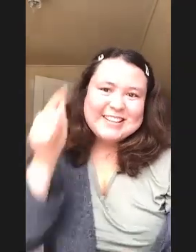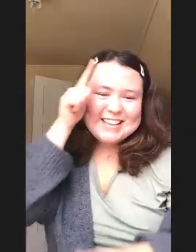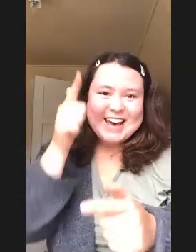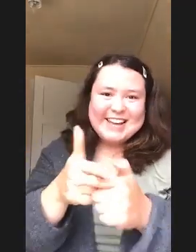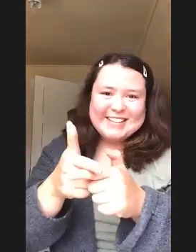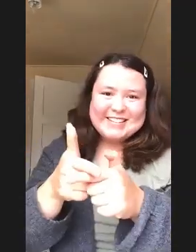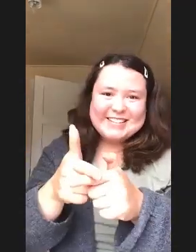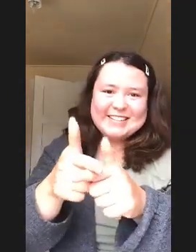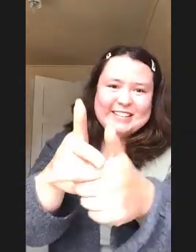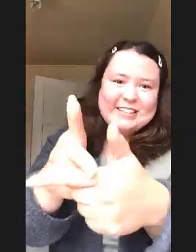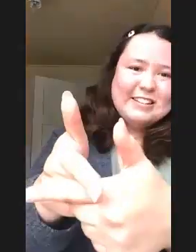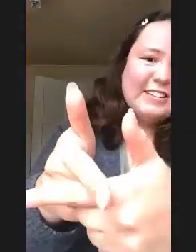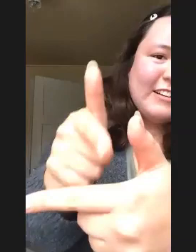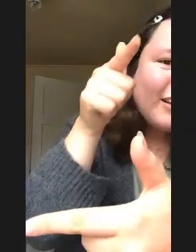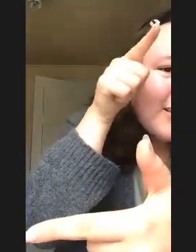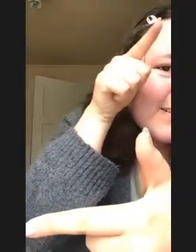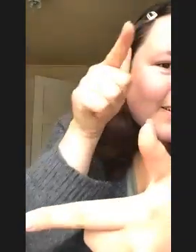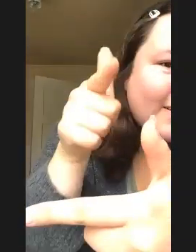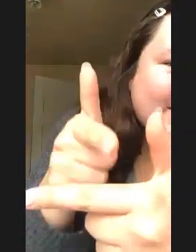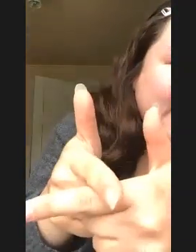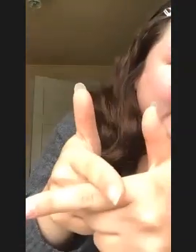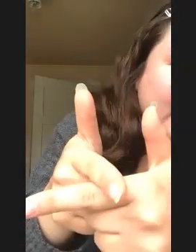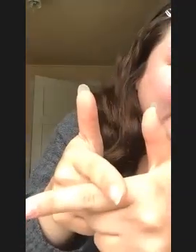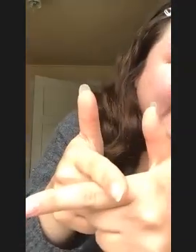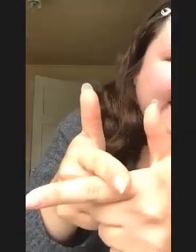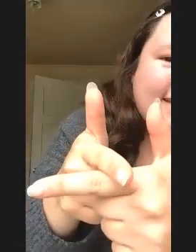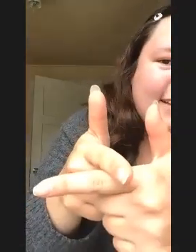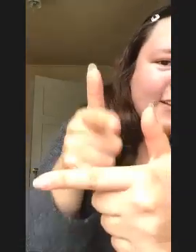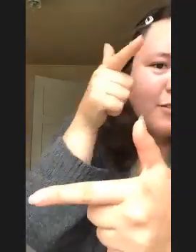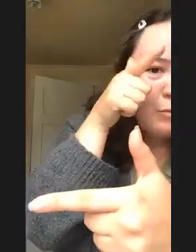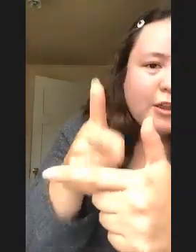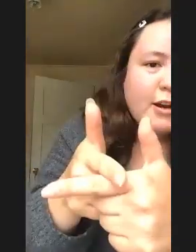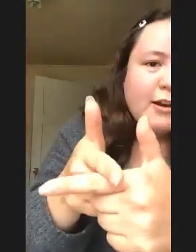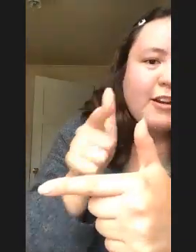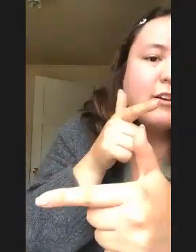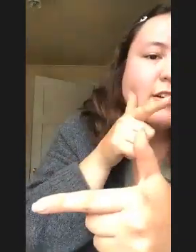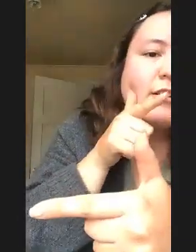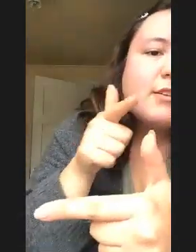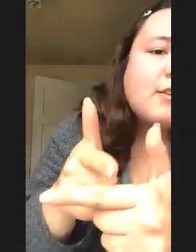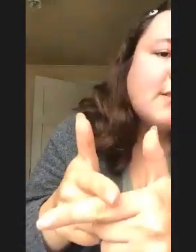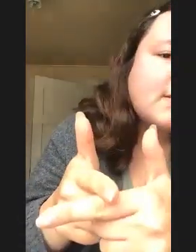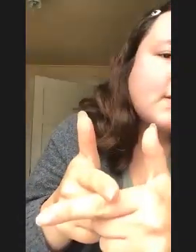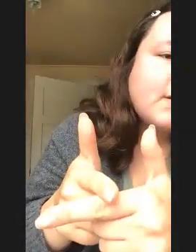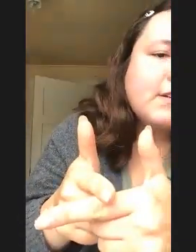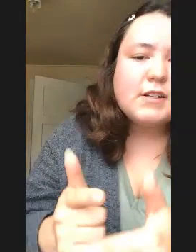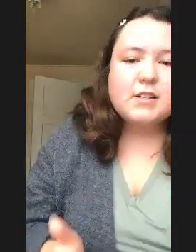wait, Yeah, sister, yeah, so brother, like brother, sister.